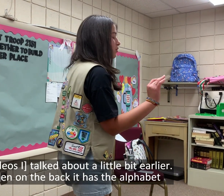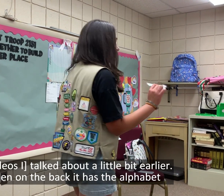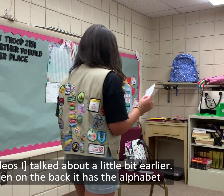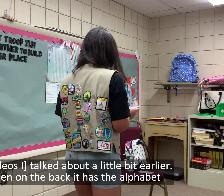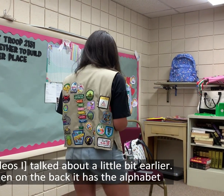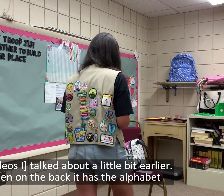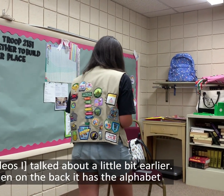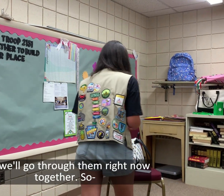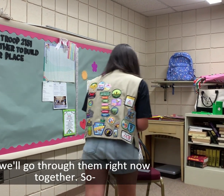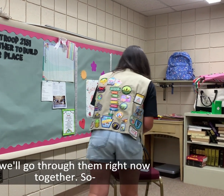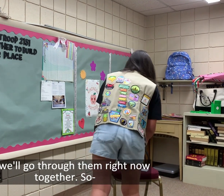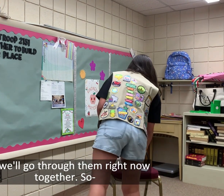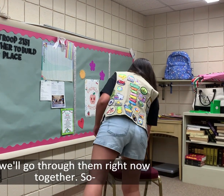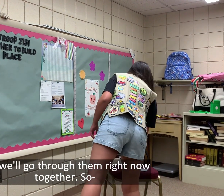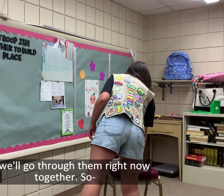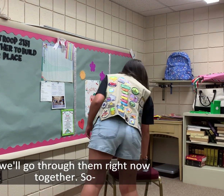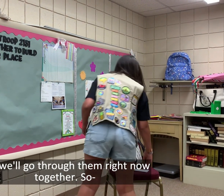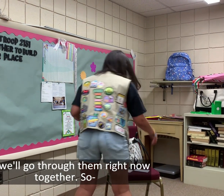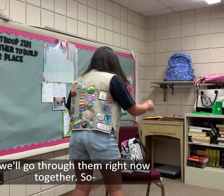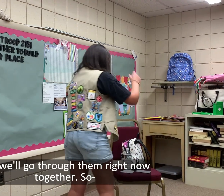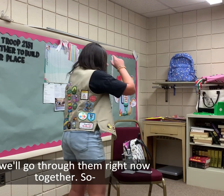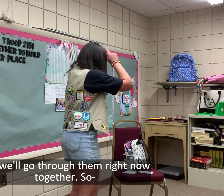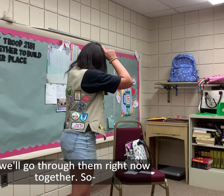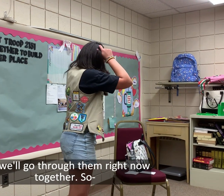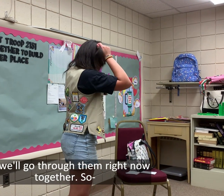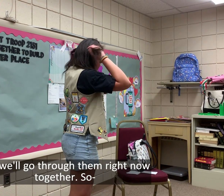go through them right now together. So,